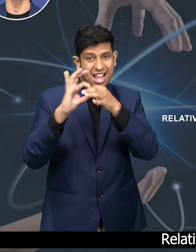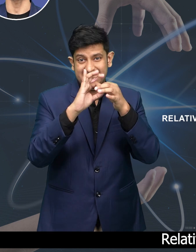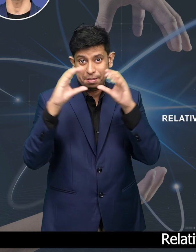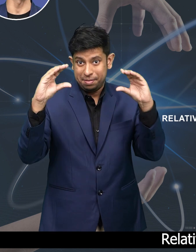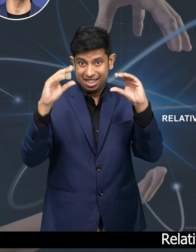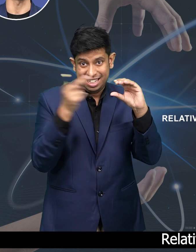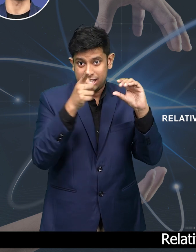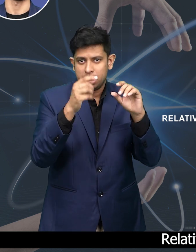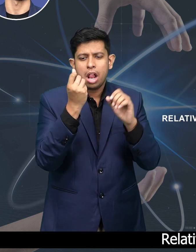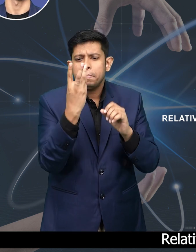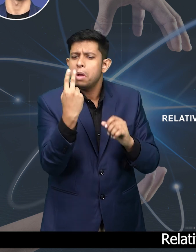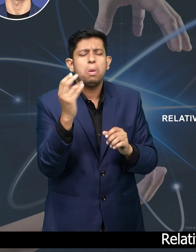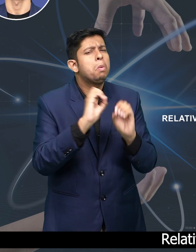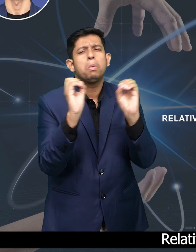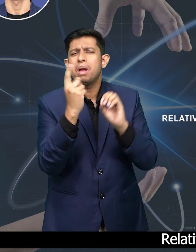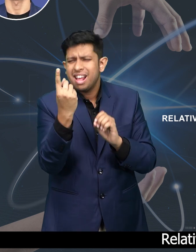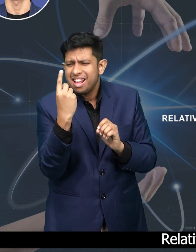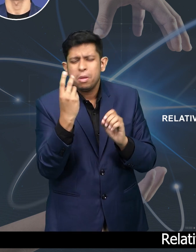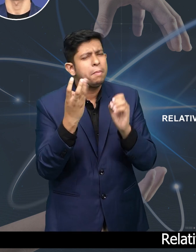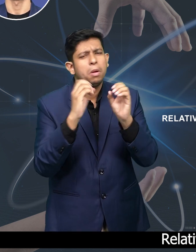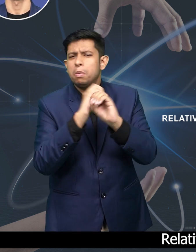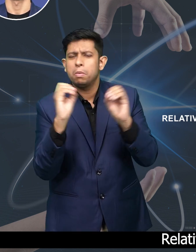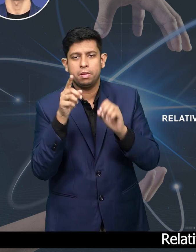Relative density has no unit.